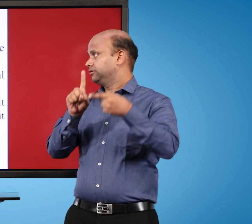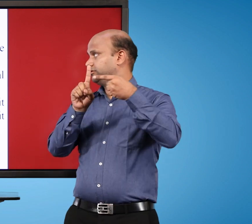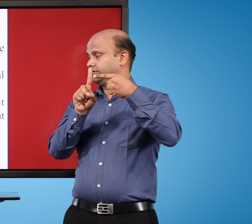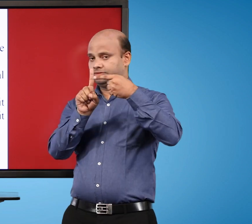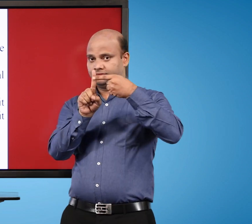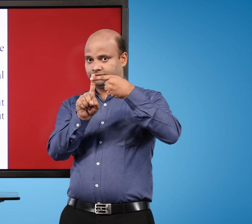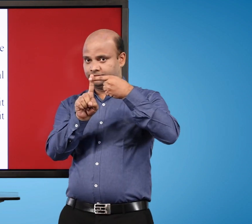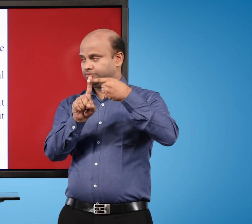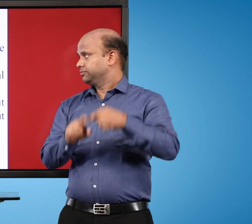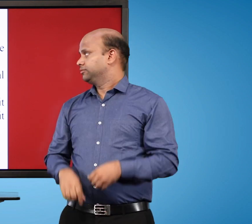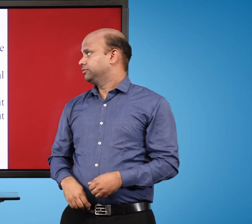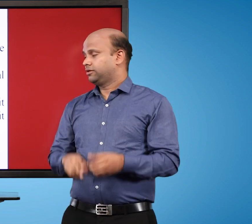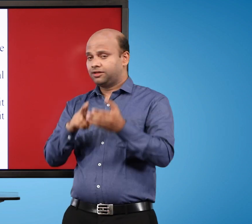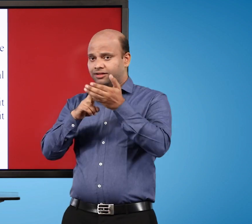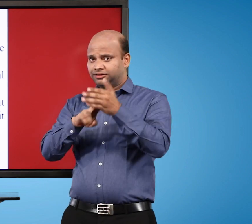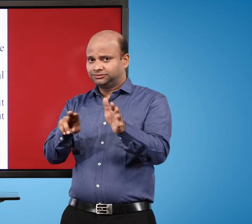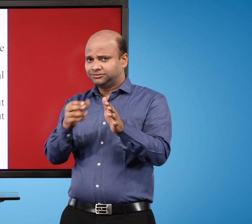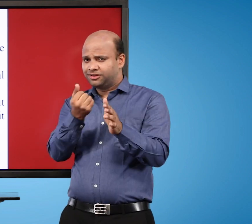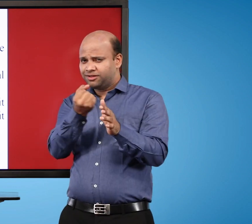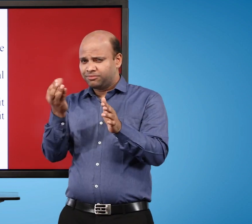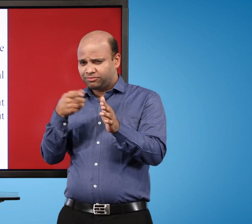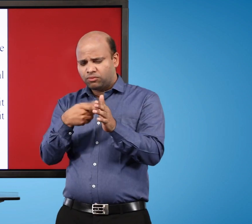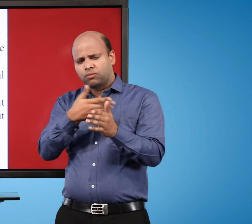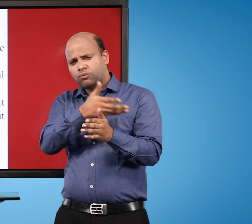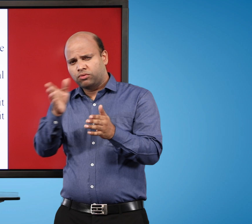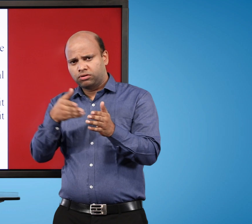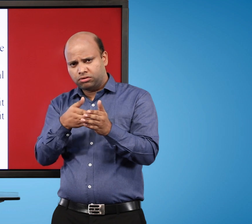E. All natural numbers are whole numbers.